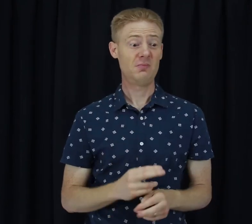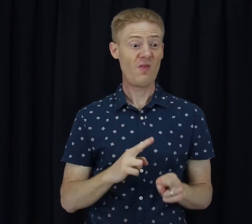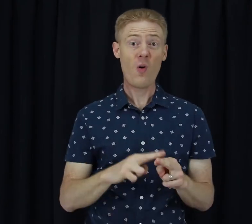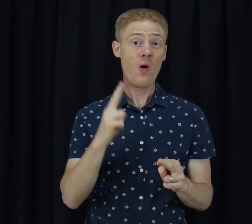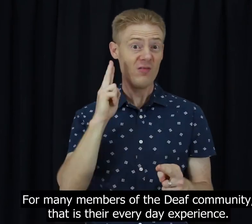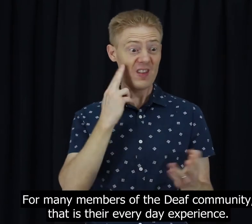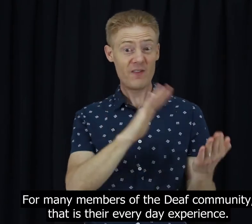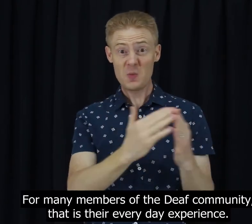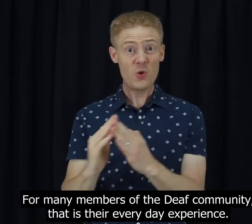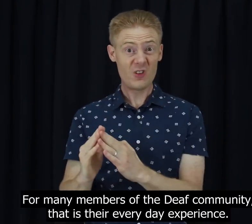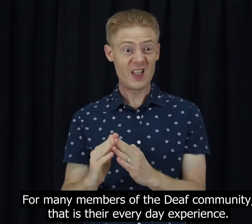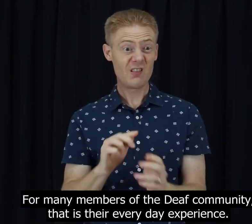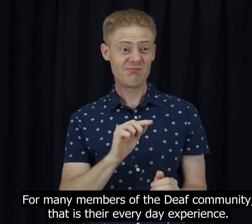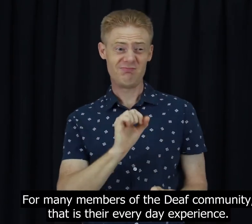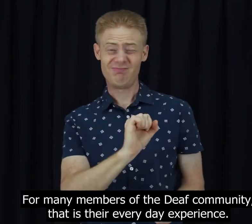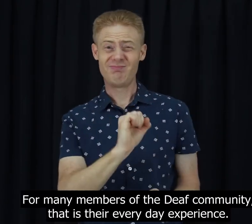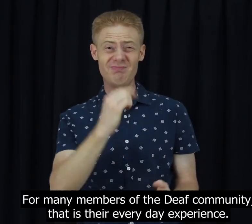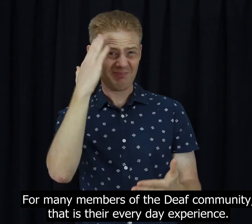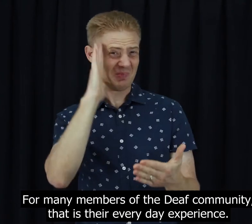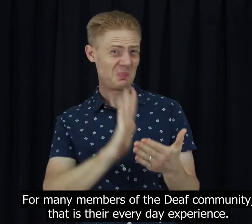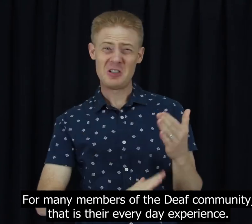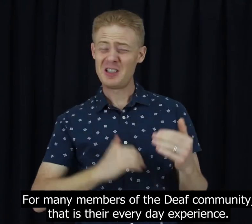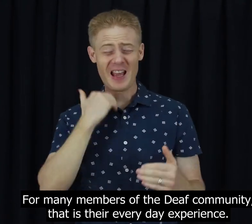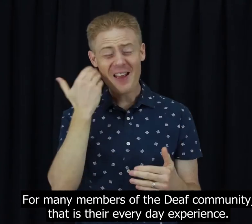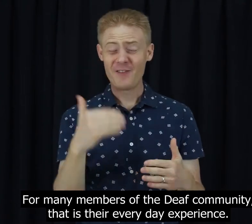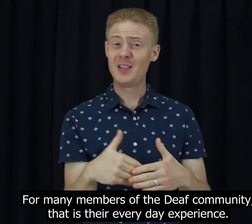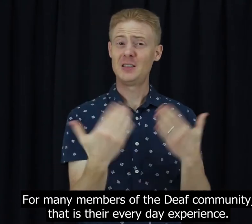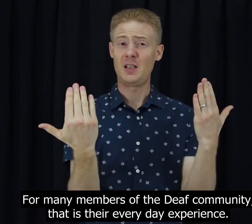For many members of the deaf community, that is their everyday experience.